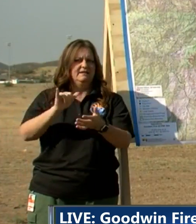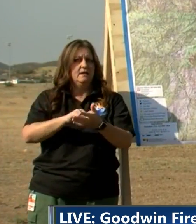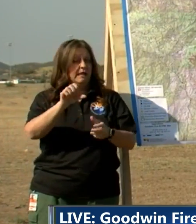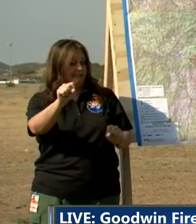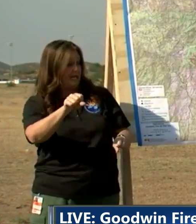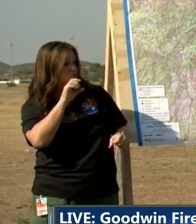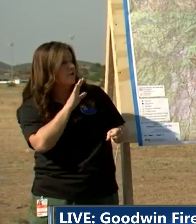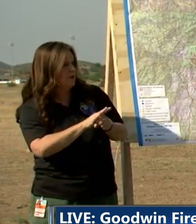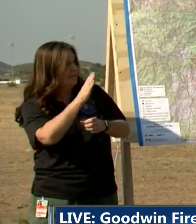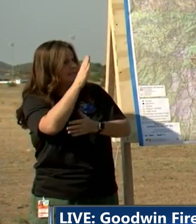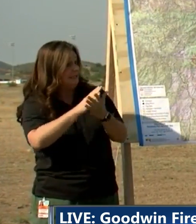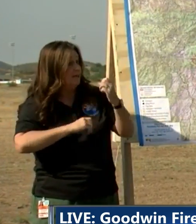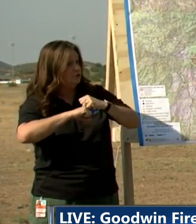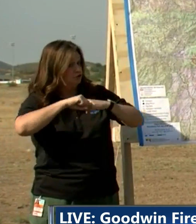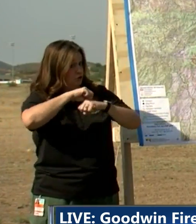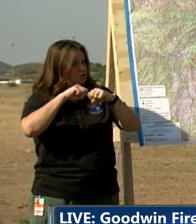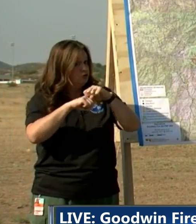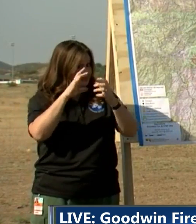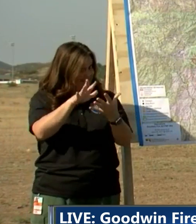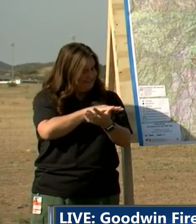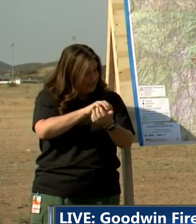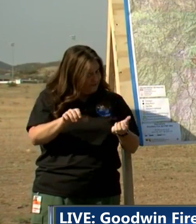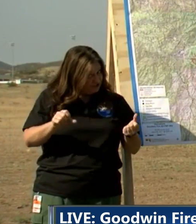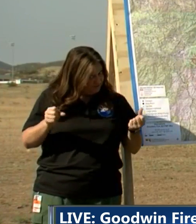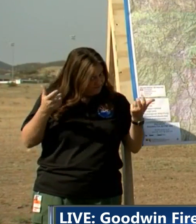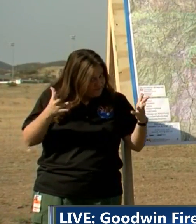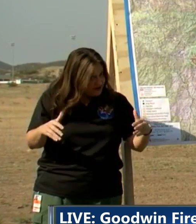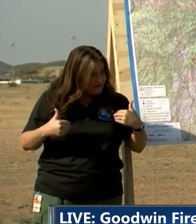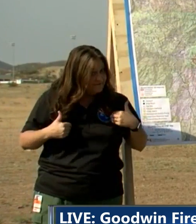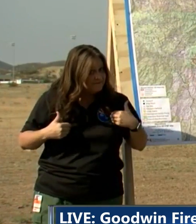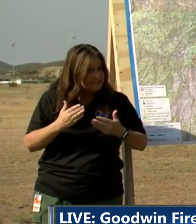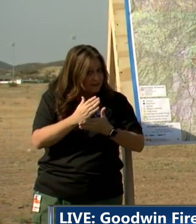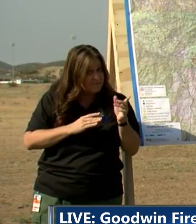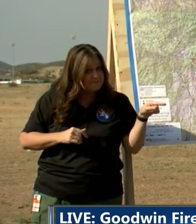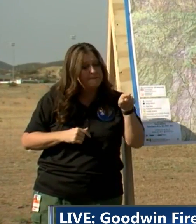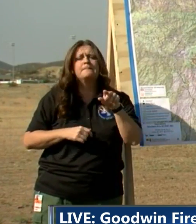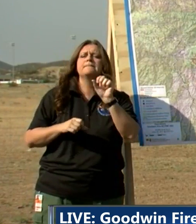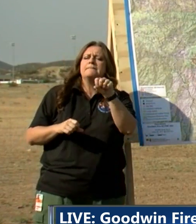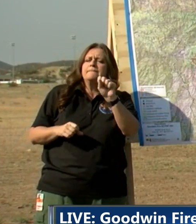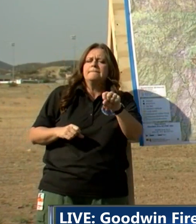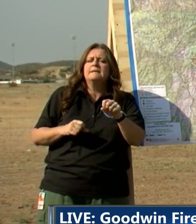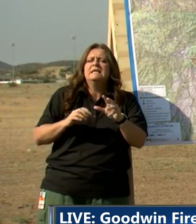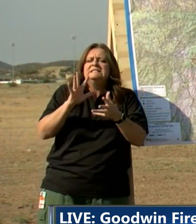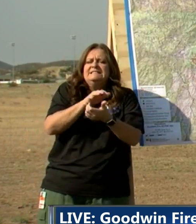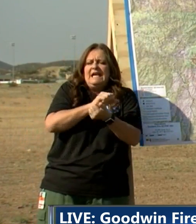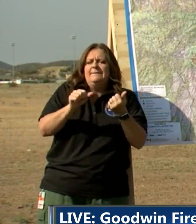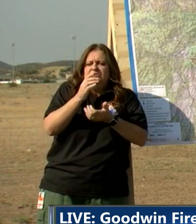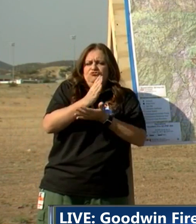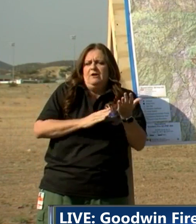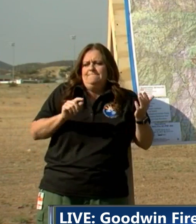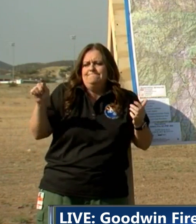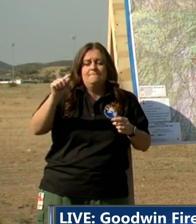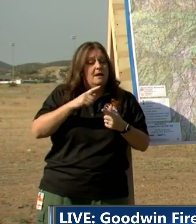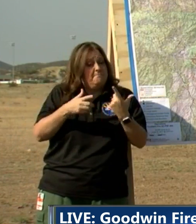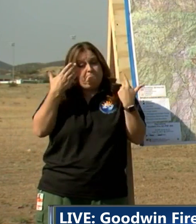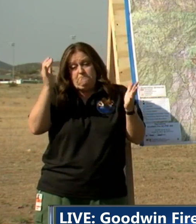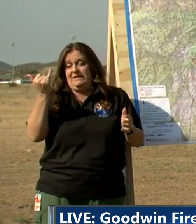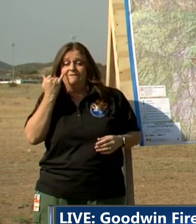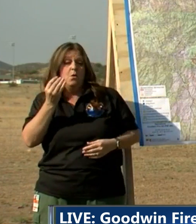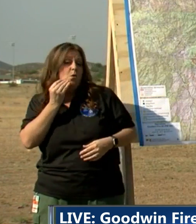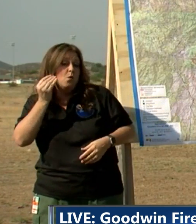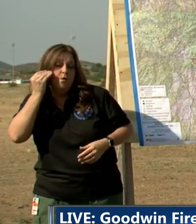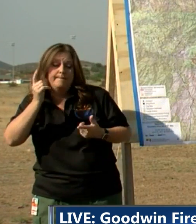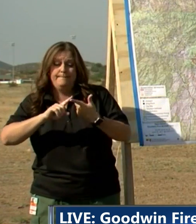confirm that there has been some structural damage? There has been damage to structures. I don't know if they're primary residents,